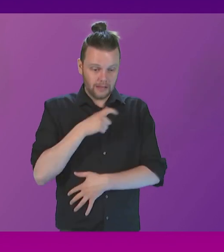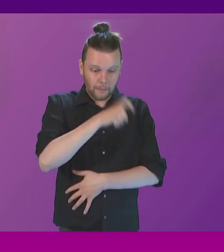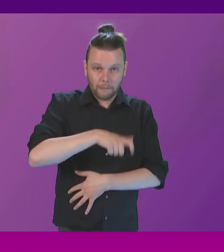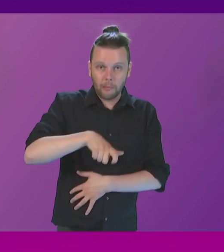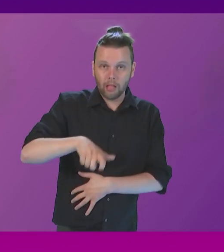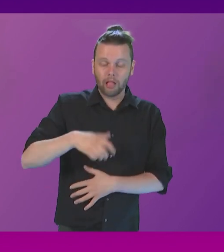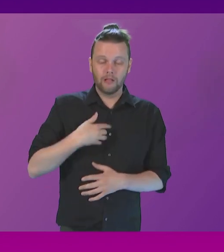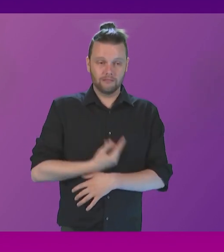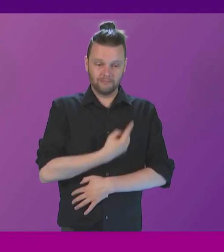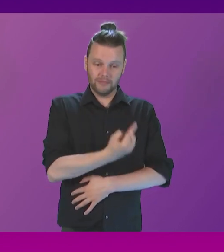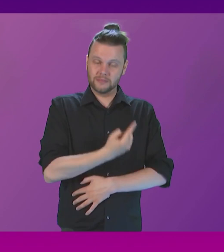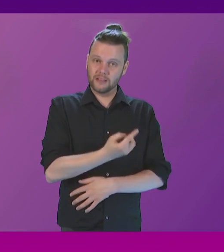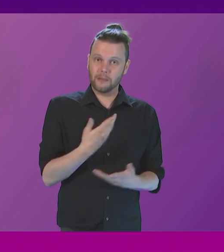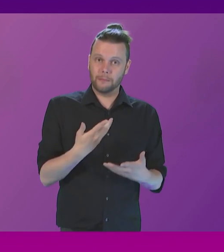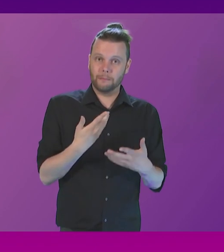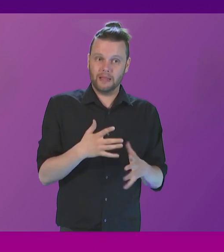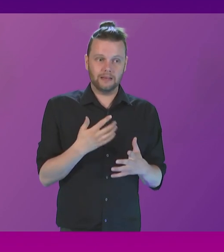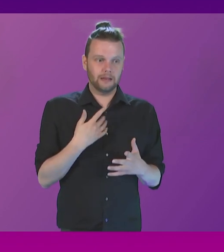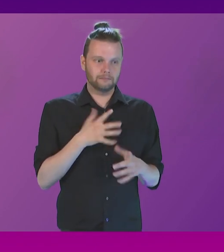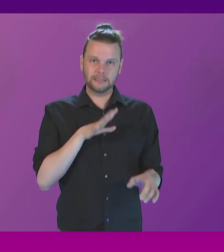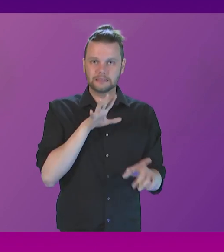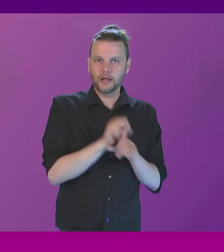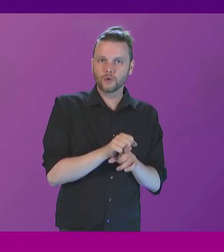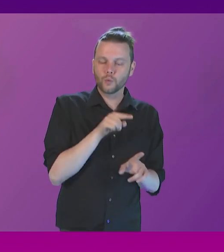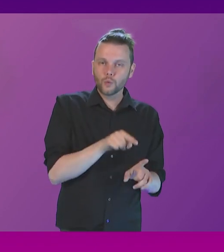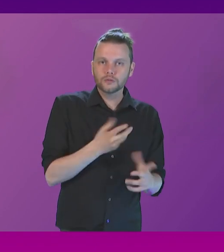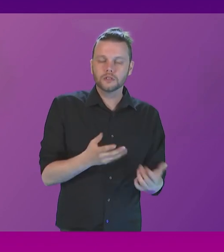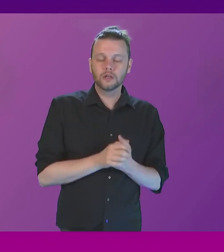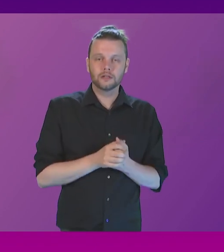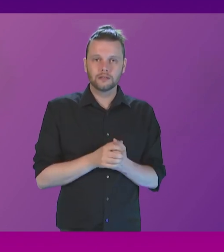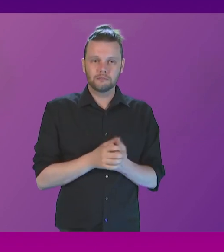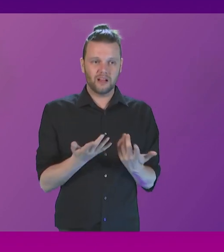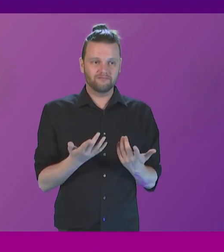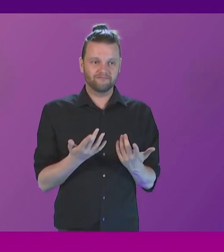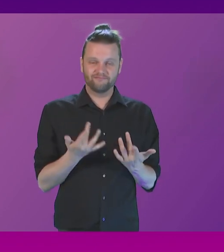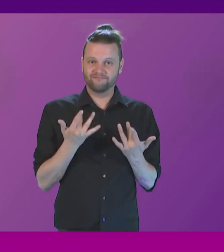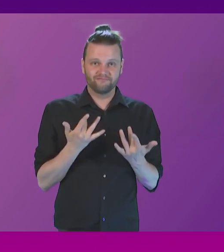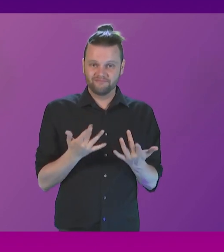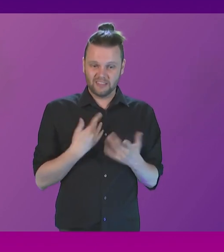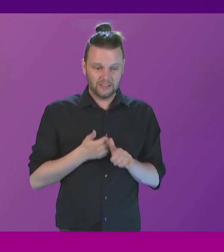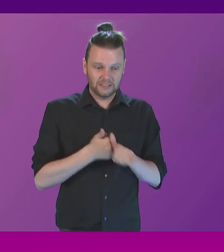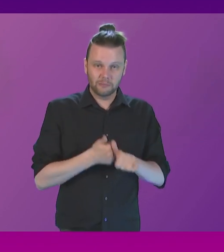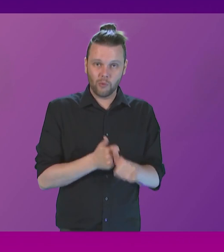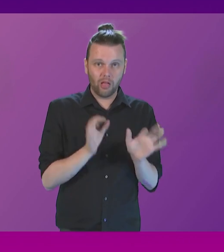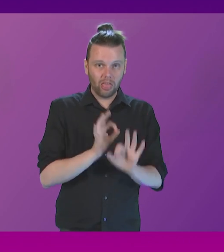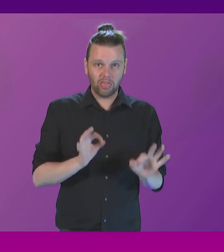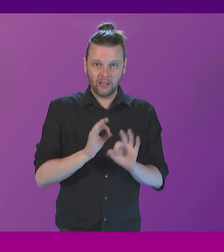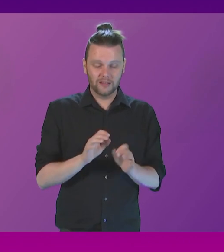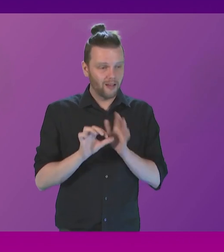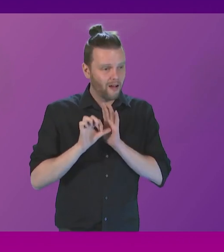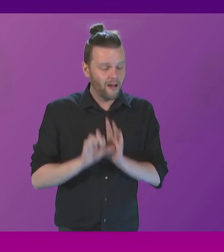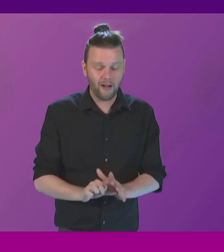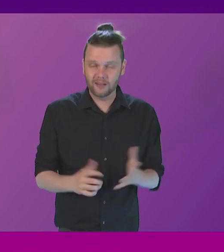do get that diagnosis, they're not getting the support. It's hard